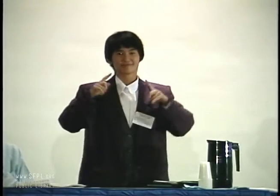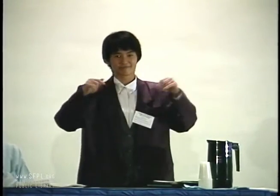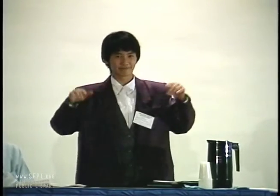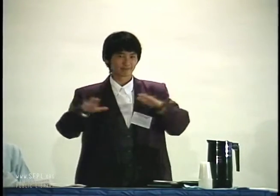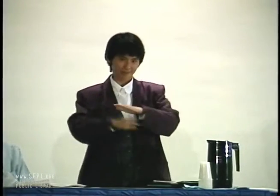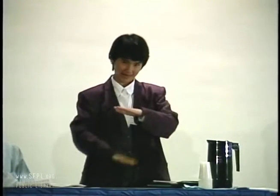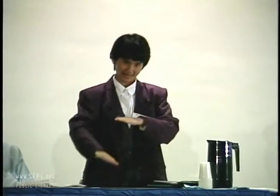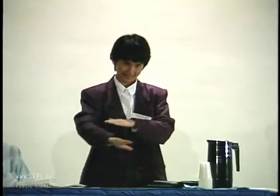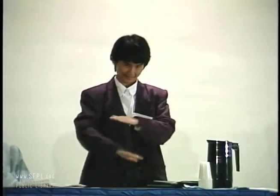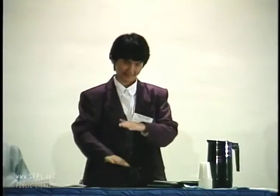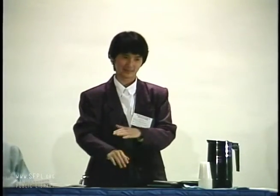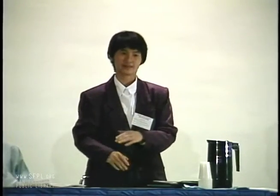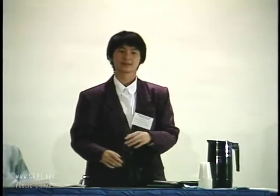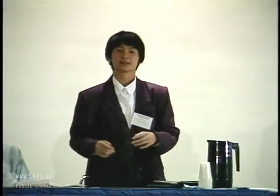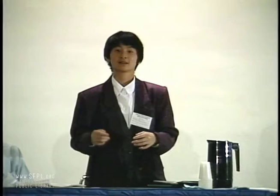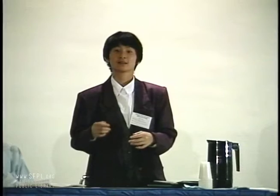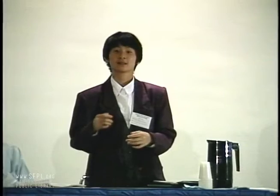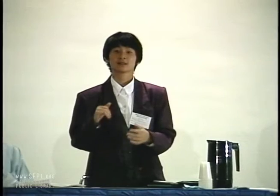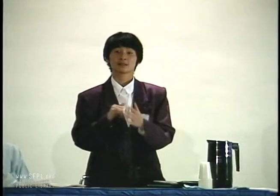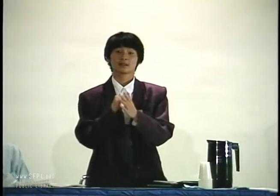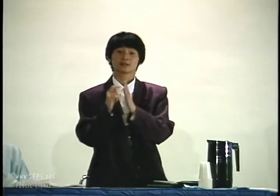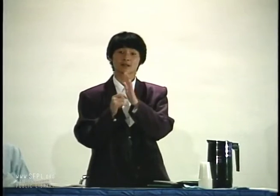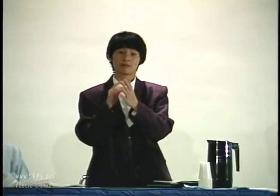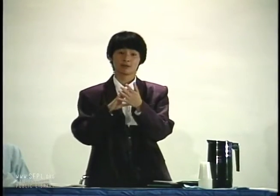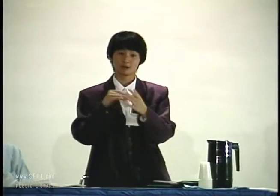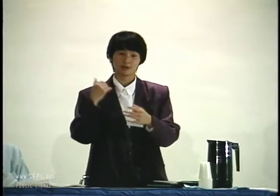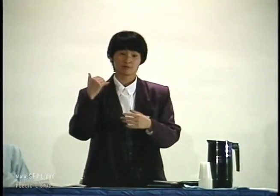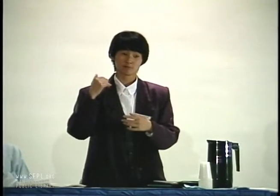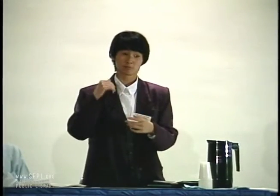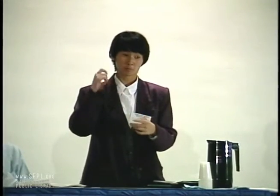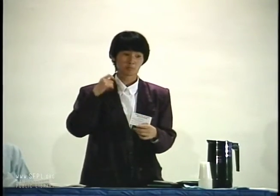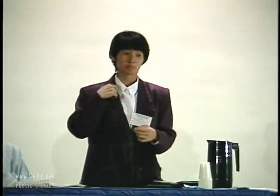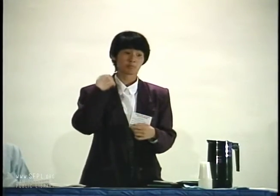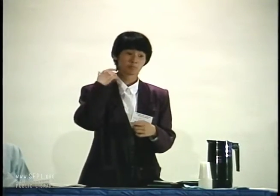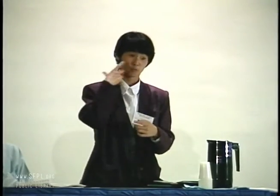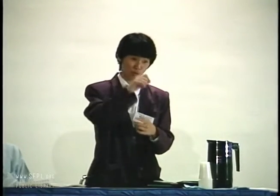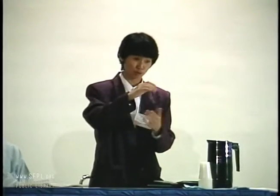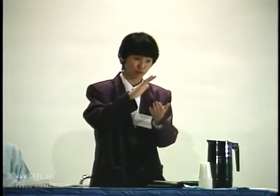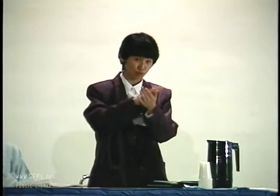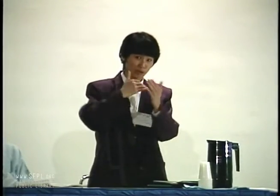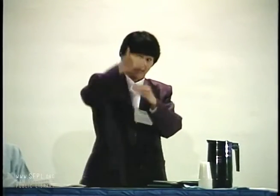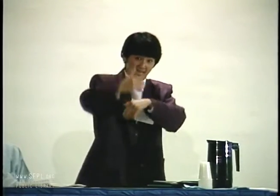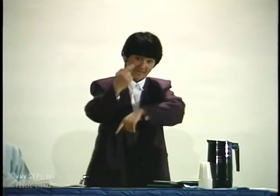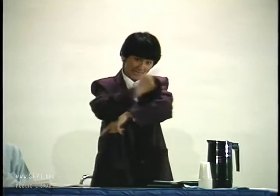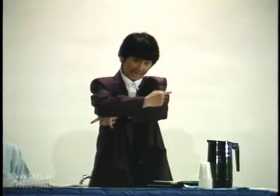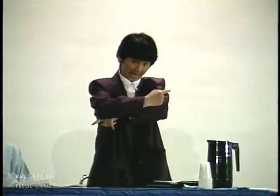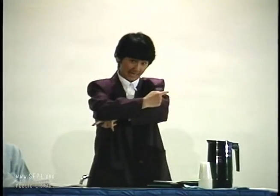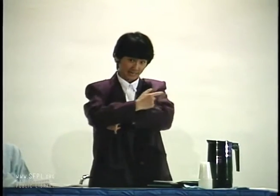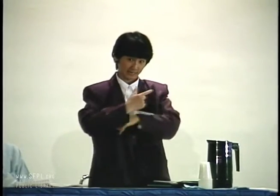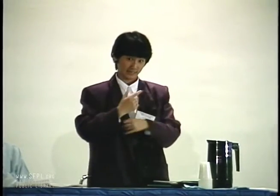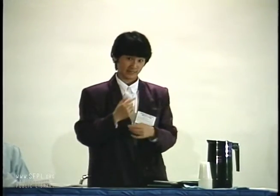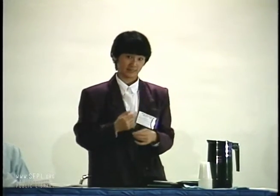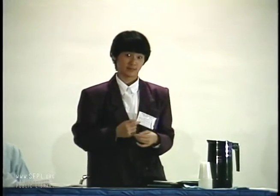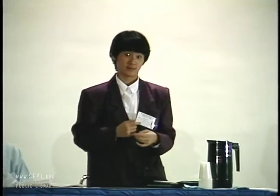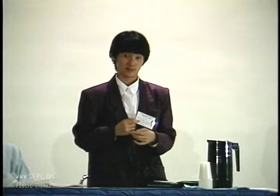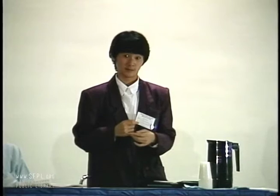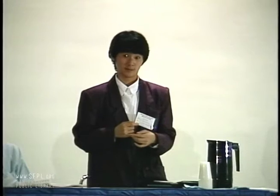I learned first how, you know, the basics, to say hello, my name is, and so on. And as time went on, so that then the next